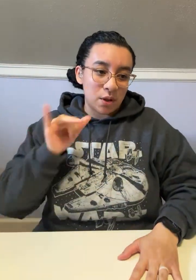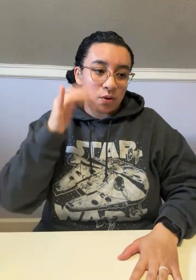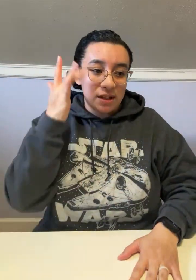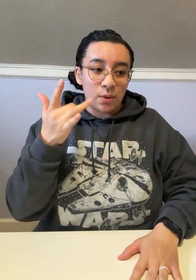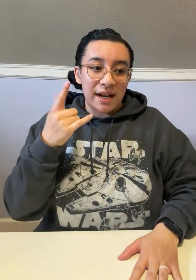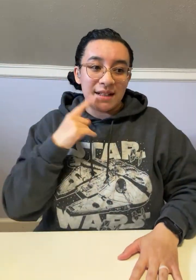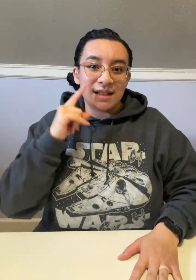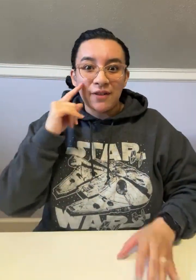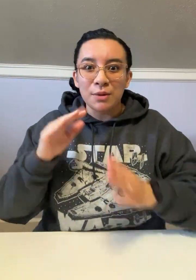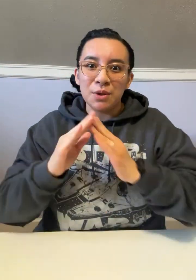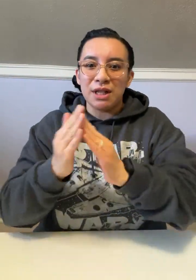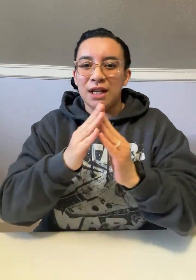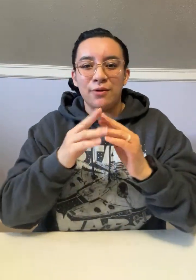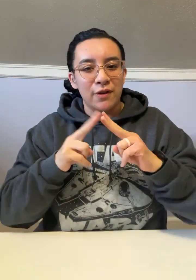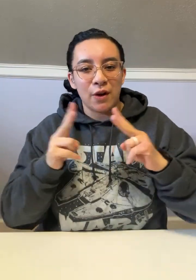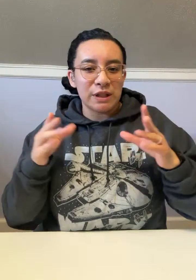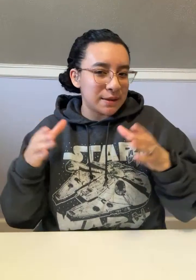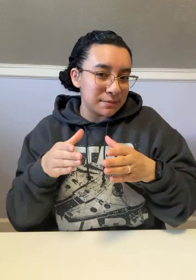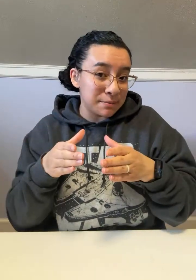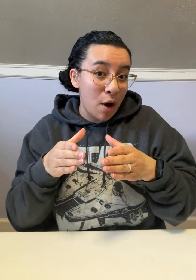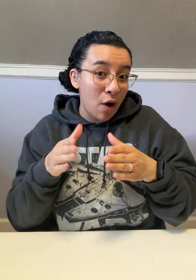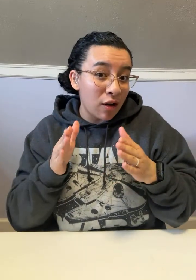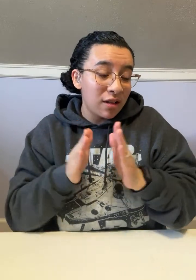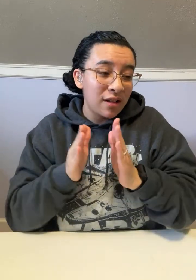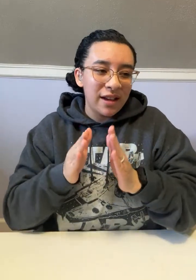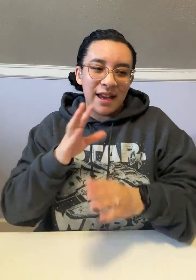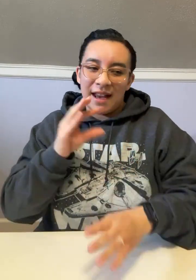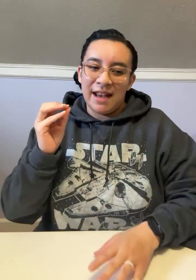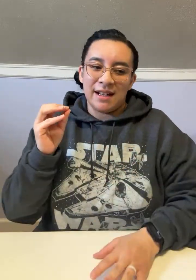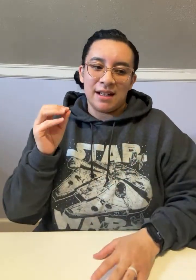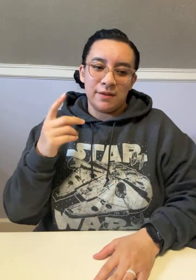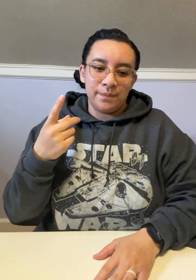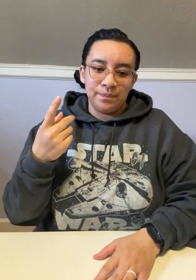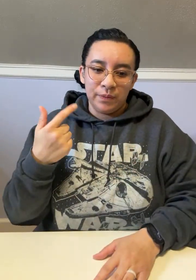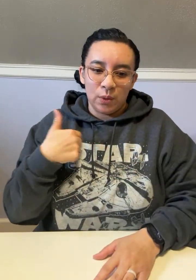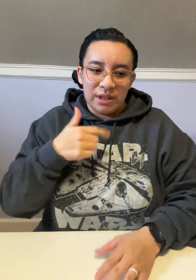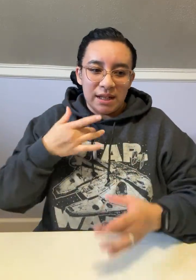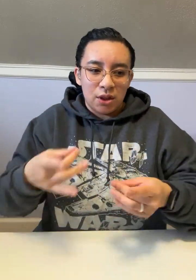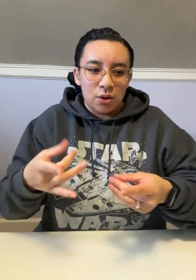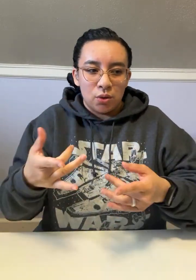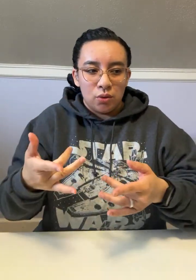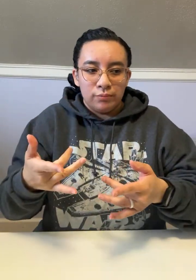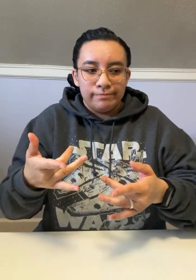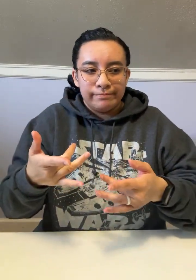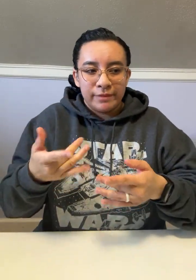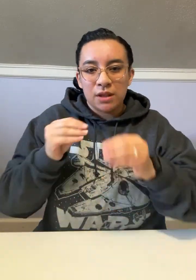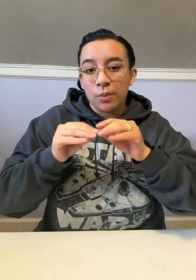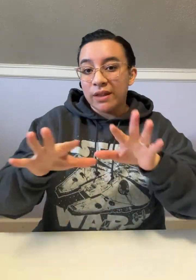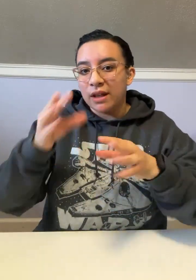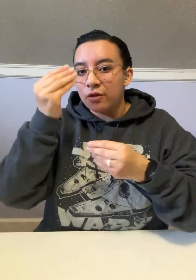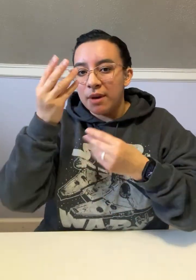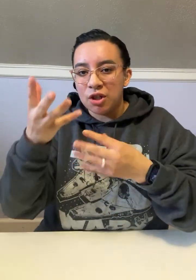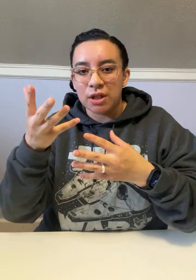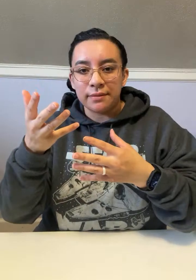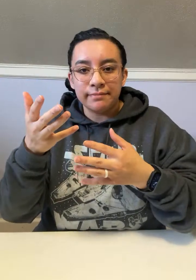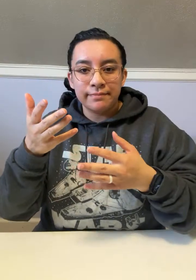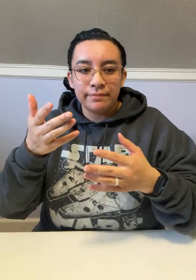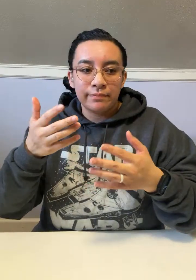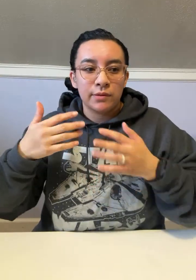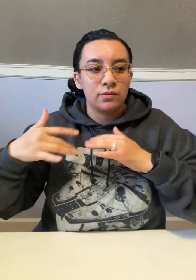that's why the deaf community, we're very small, and we tend to spread the information